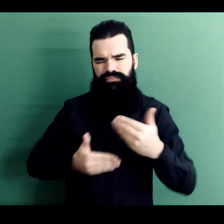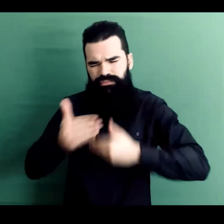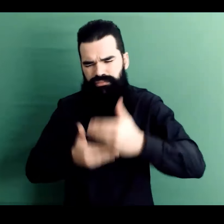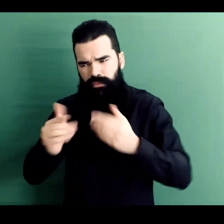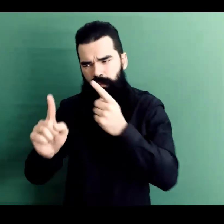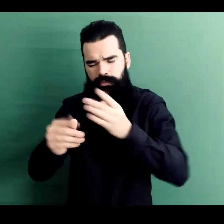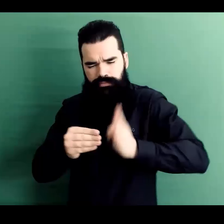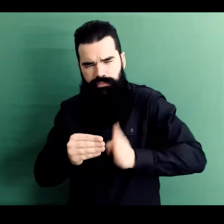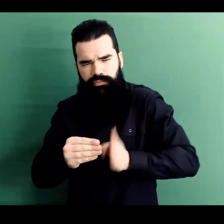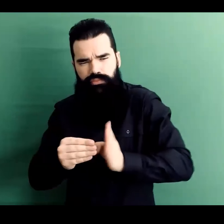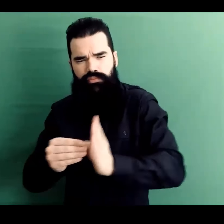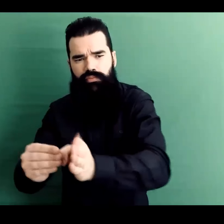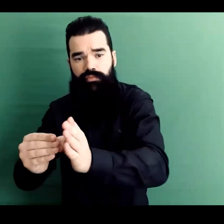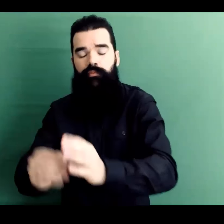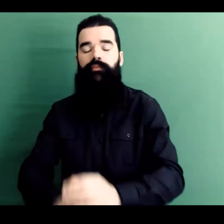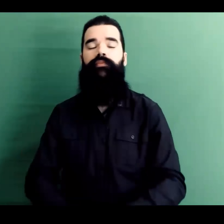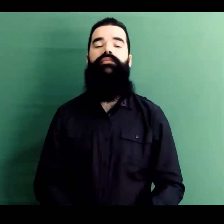participate.